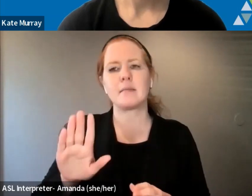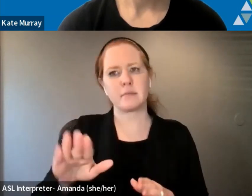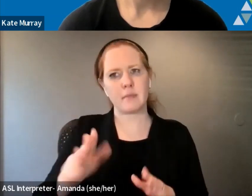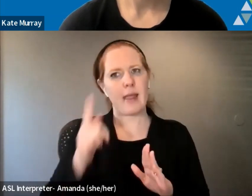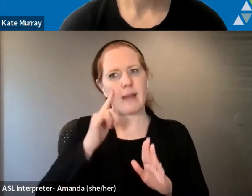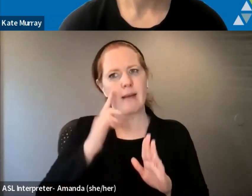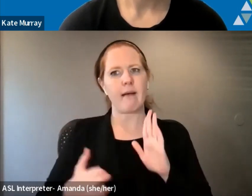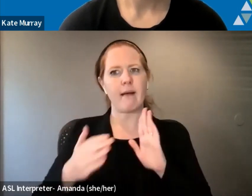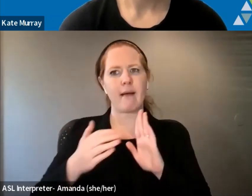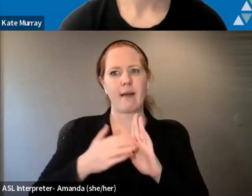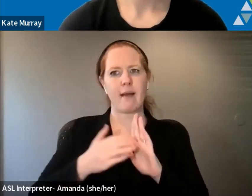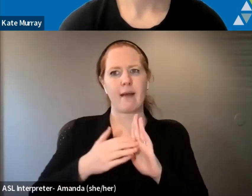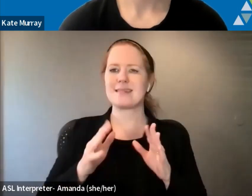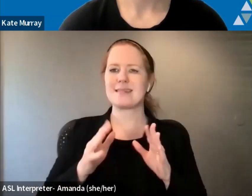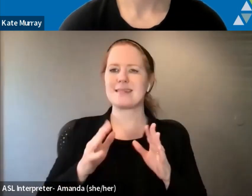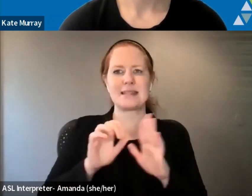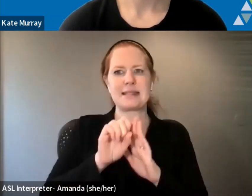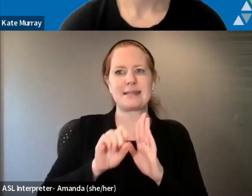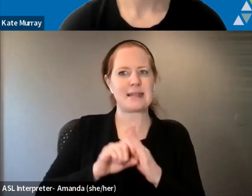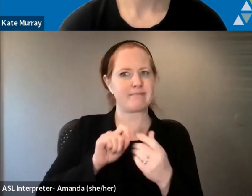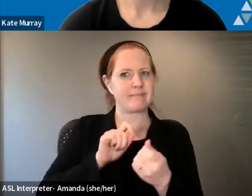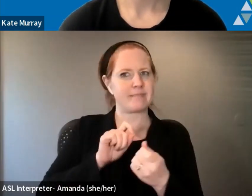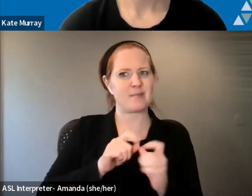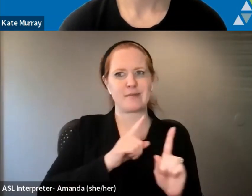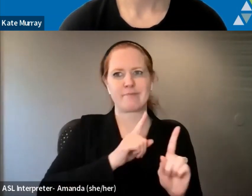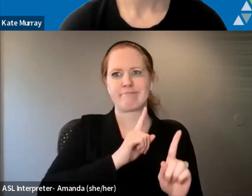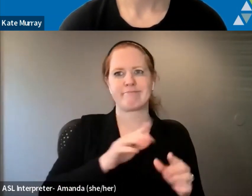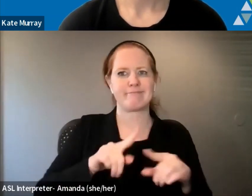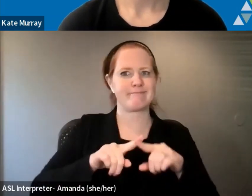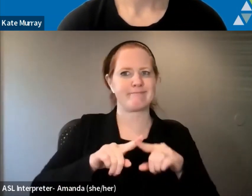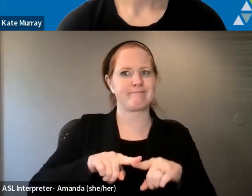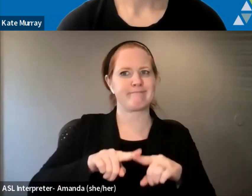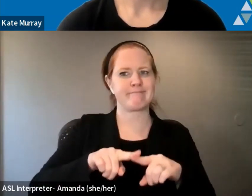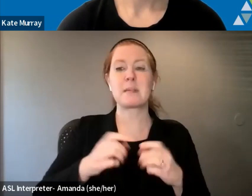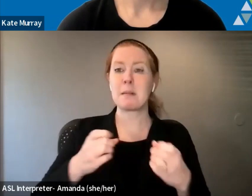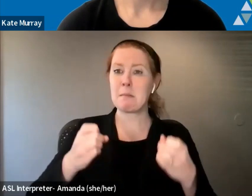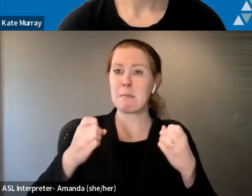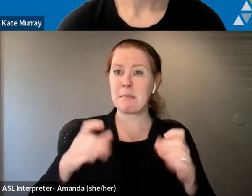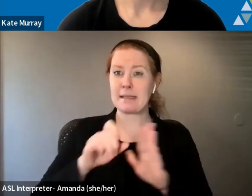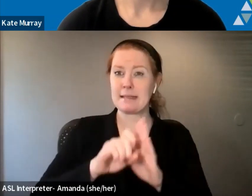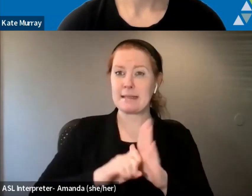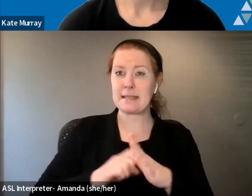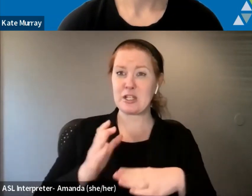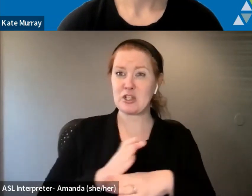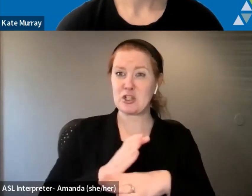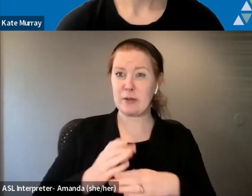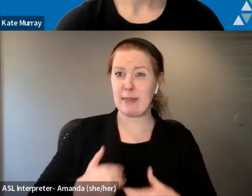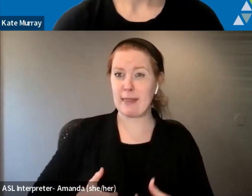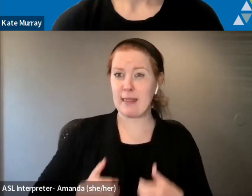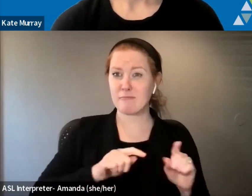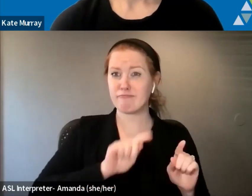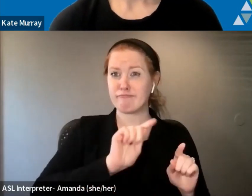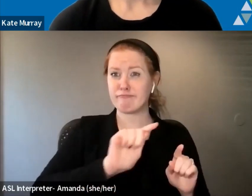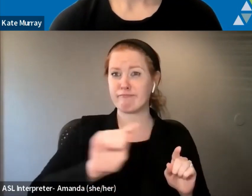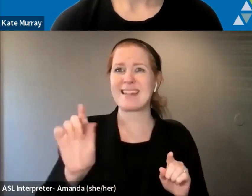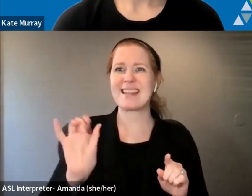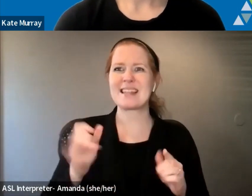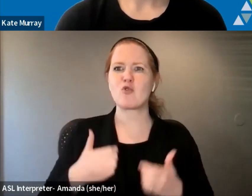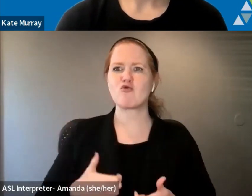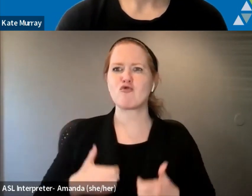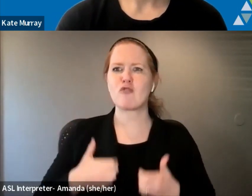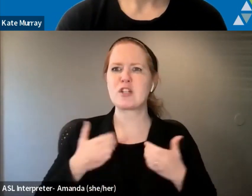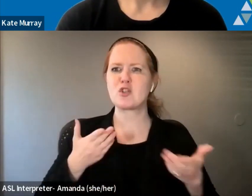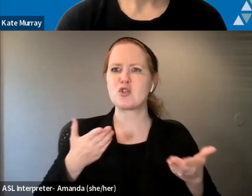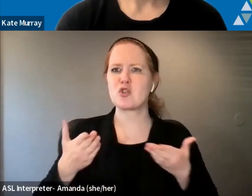that's state specific. In many states, shared living is like a residential service.